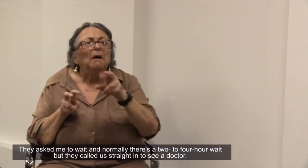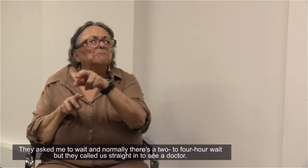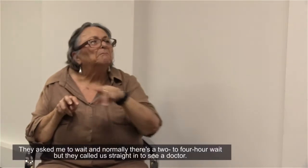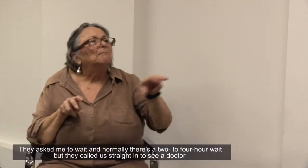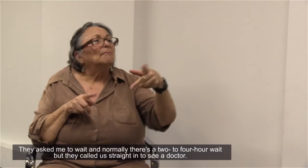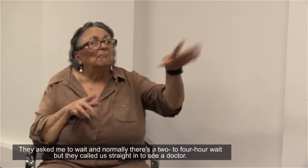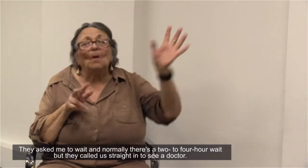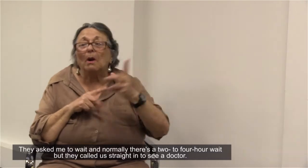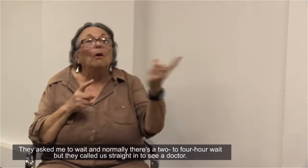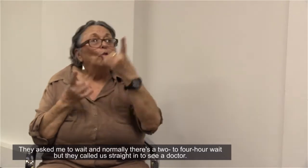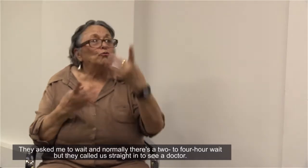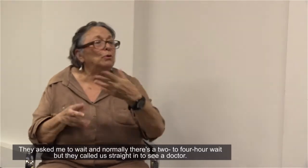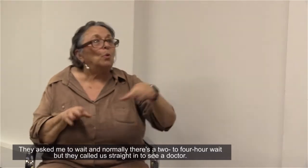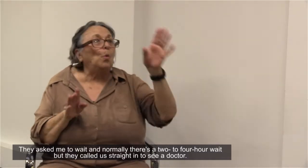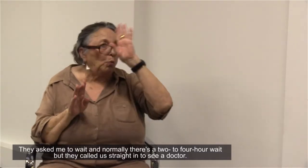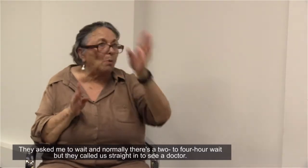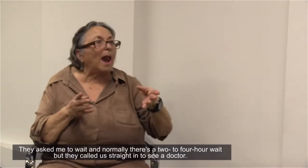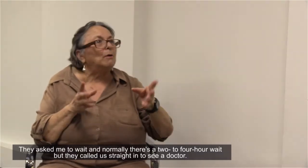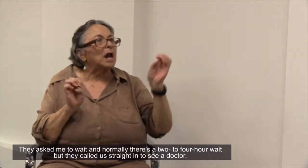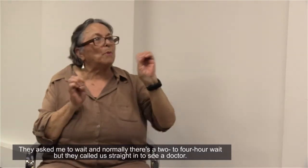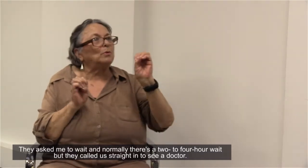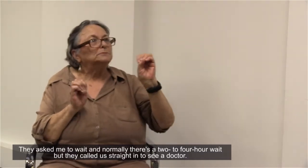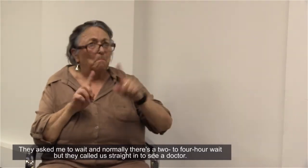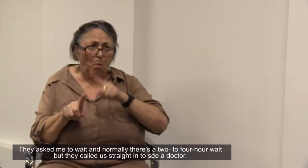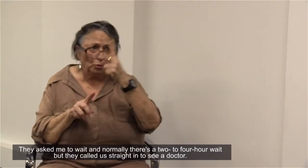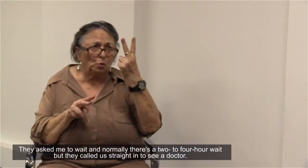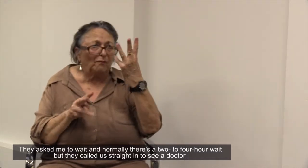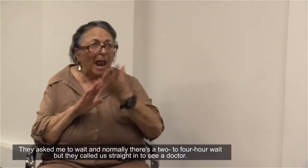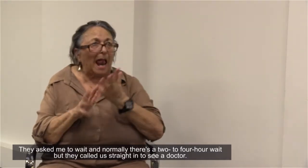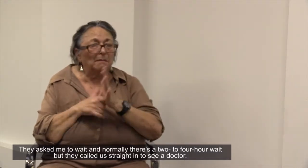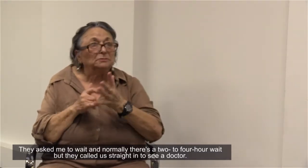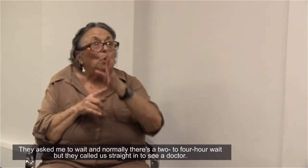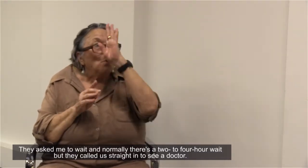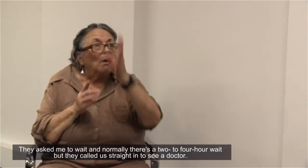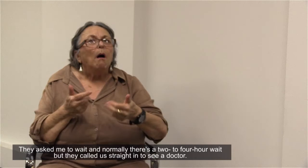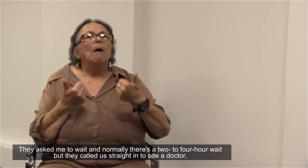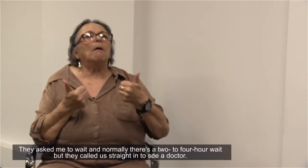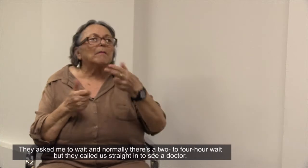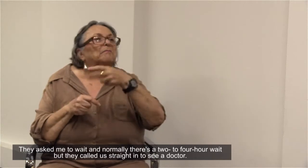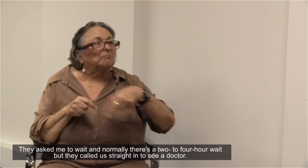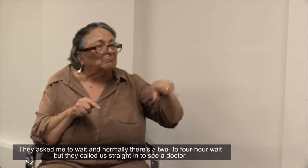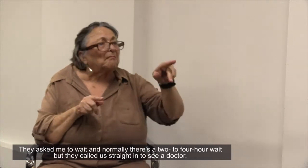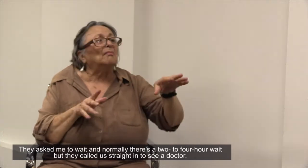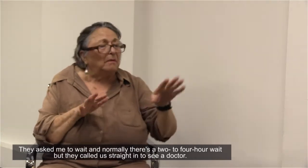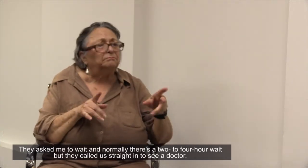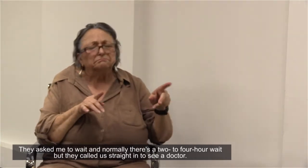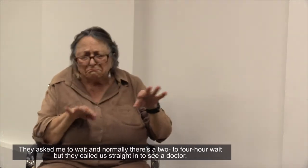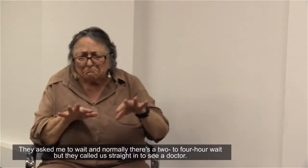They asked me to wait, and normally there's a 2 to 4 hour wait, but they called us straight in to see a doctor.